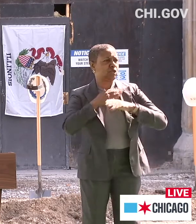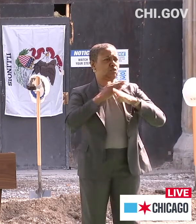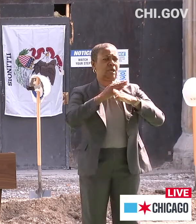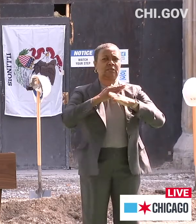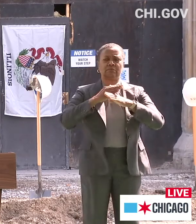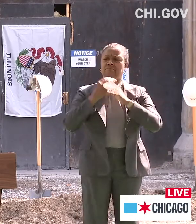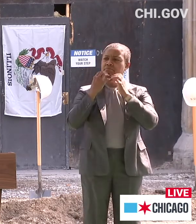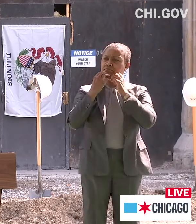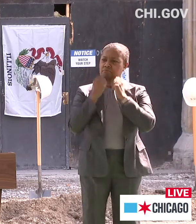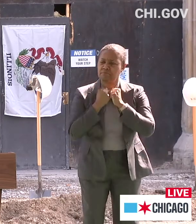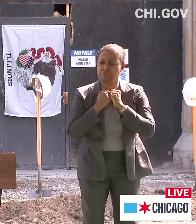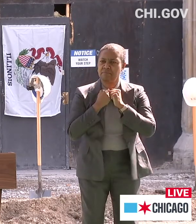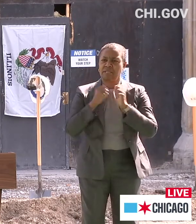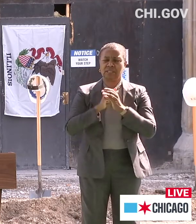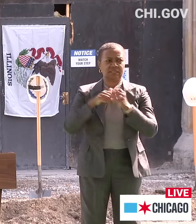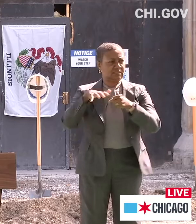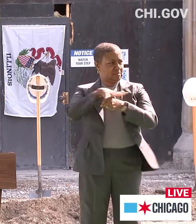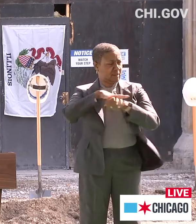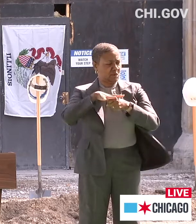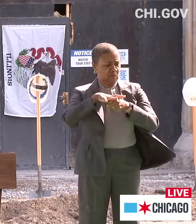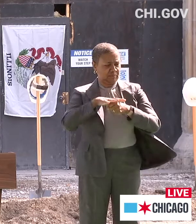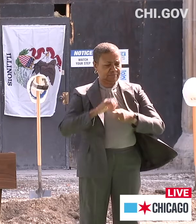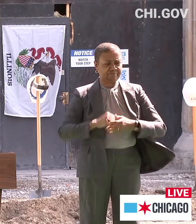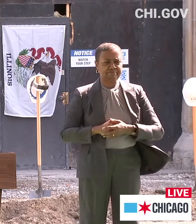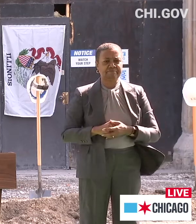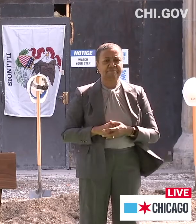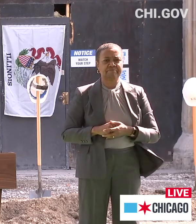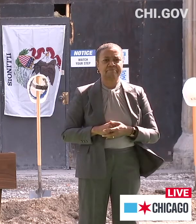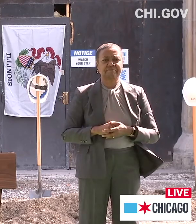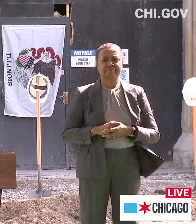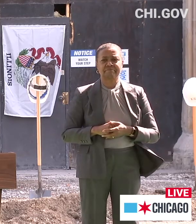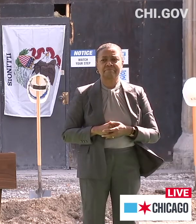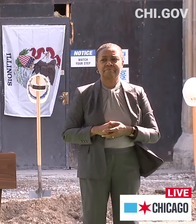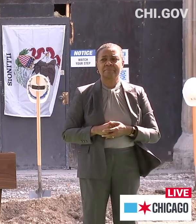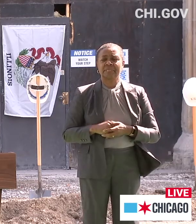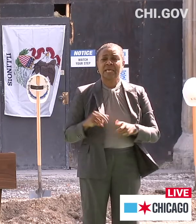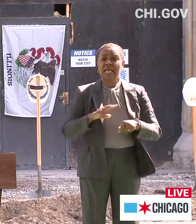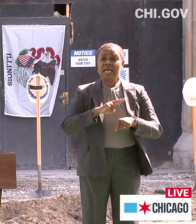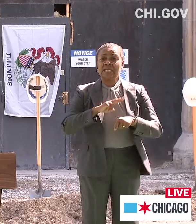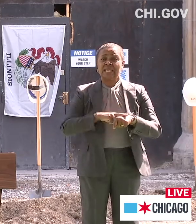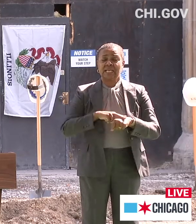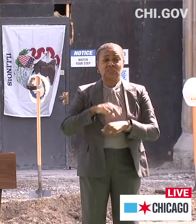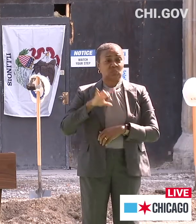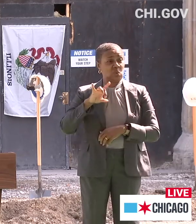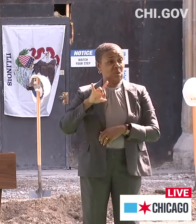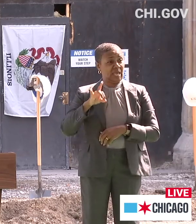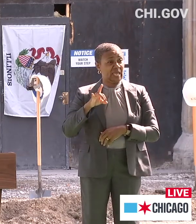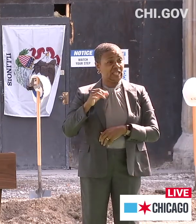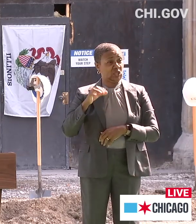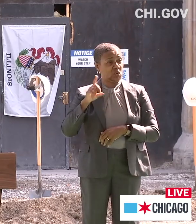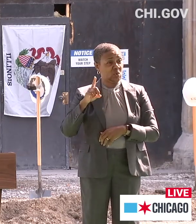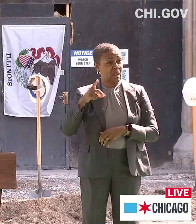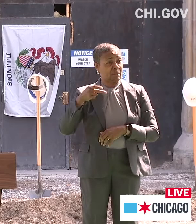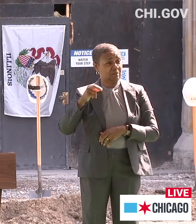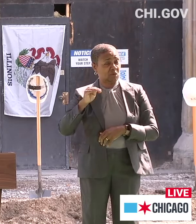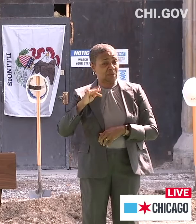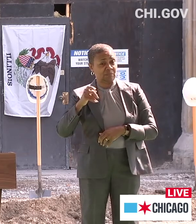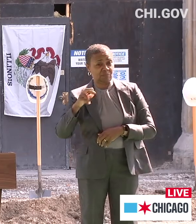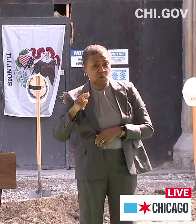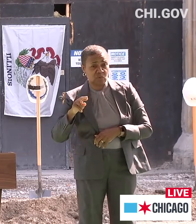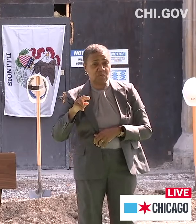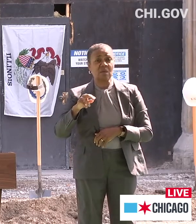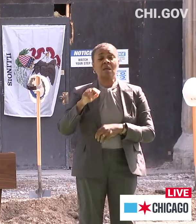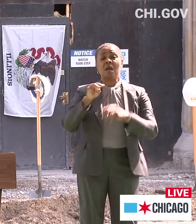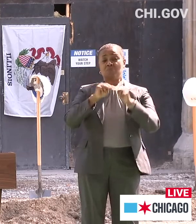of the Pullman neighborhood. The National A. Philip Randolph Pullman Porter Museum, who tells